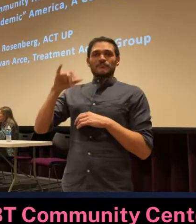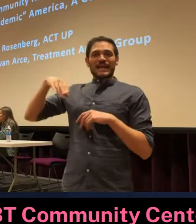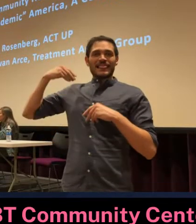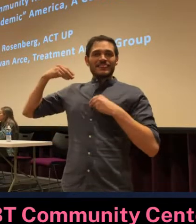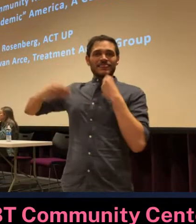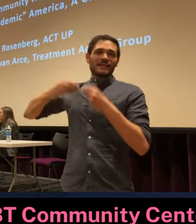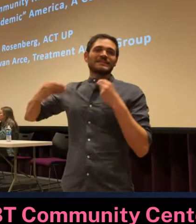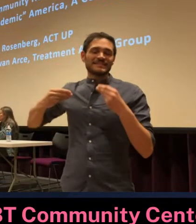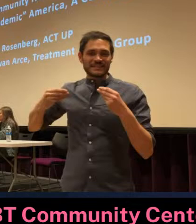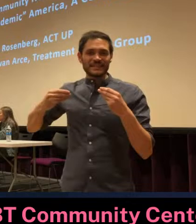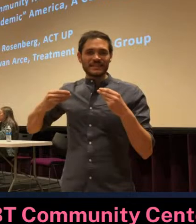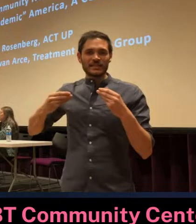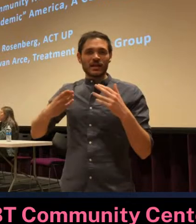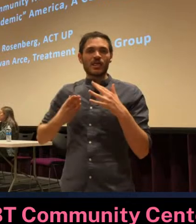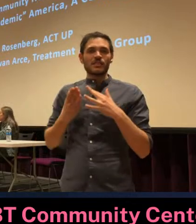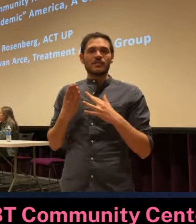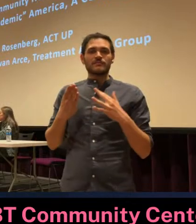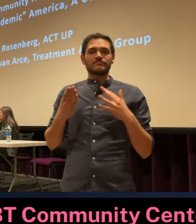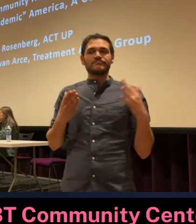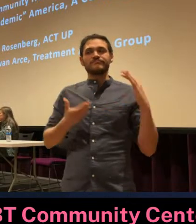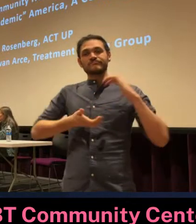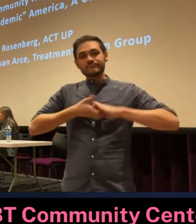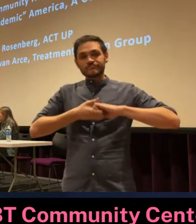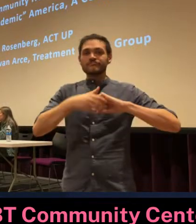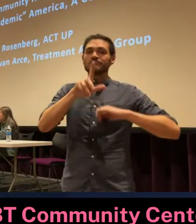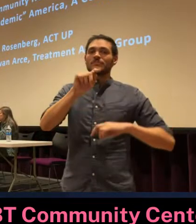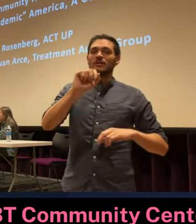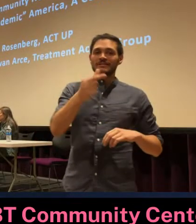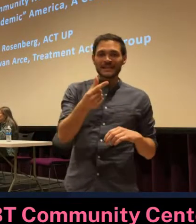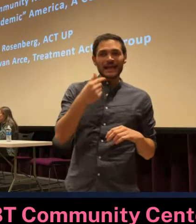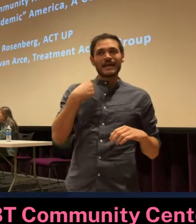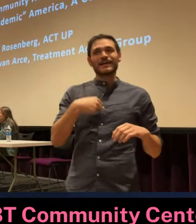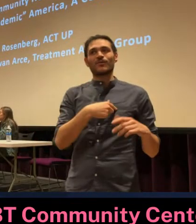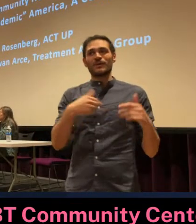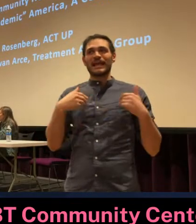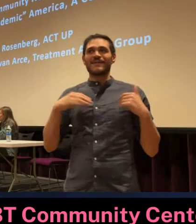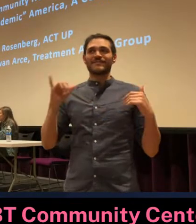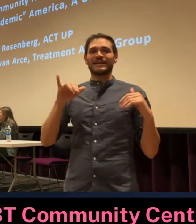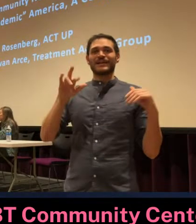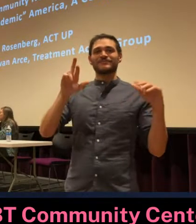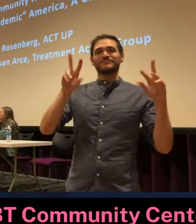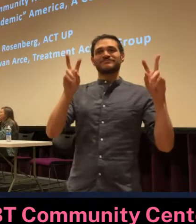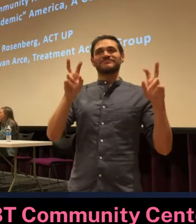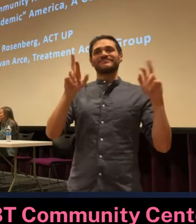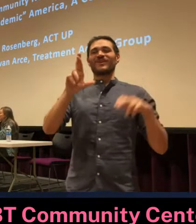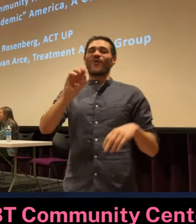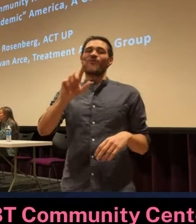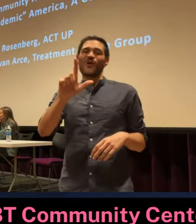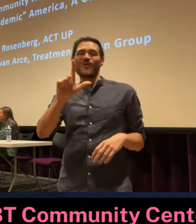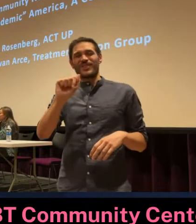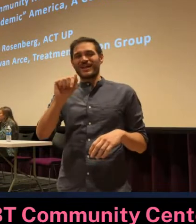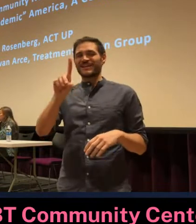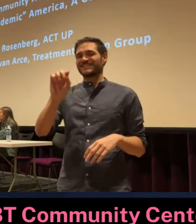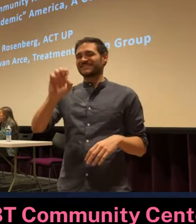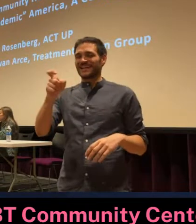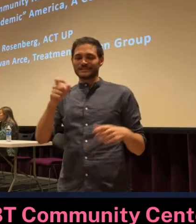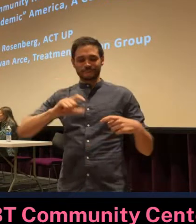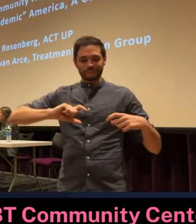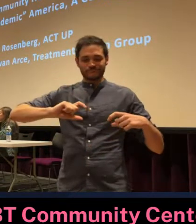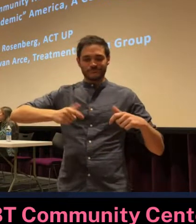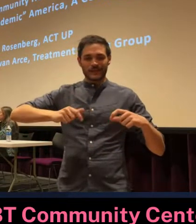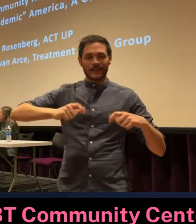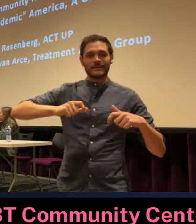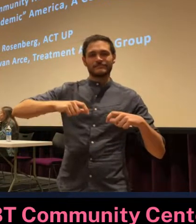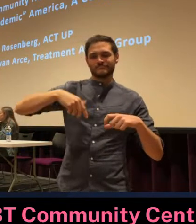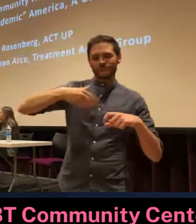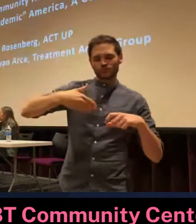through TAG has opened their basically Rolodex, if you know what that means, that context, to